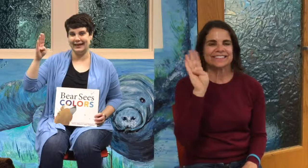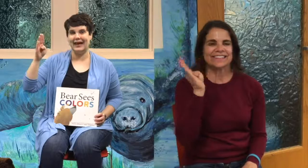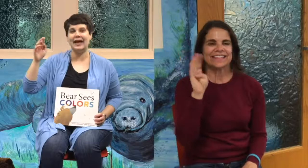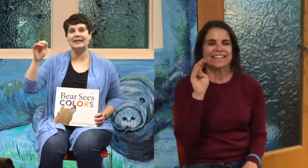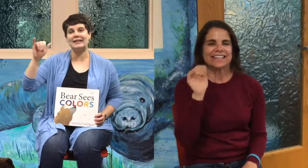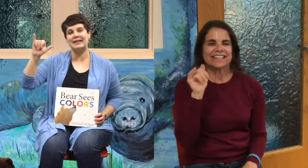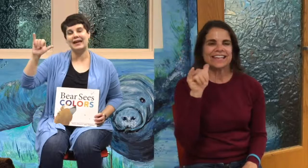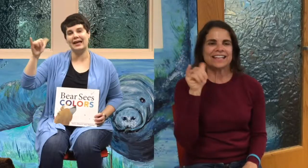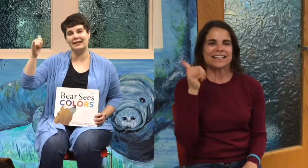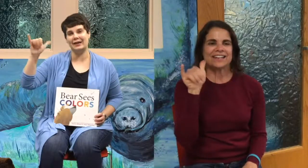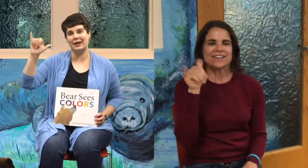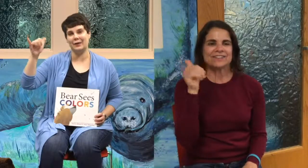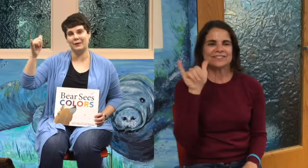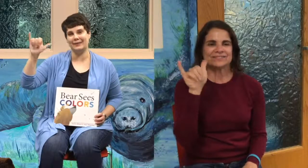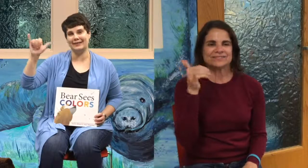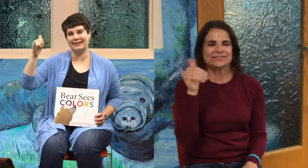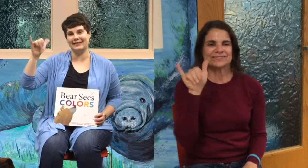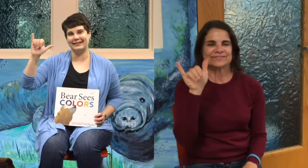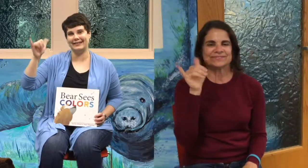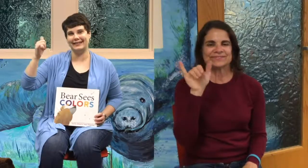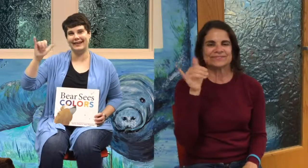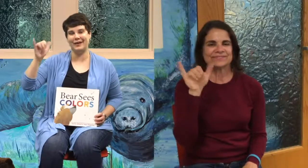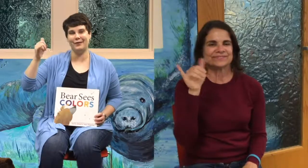and yellow.